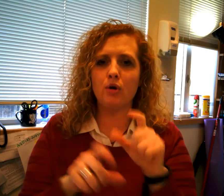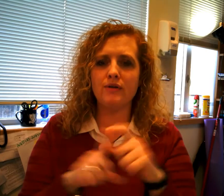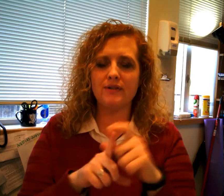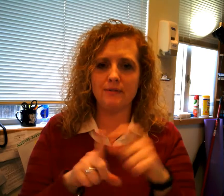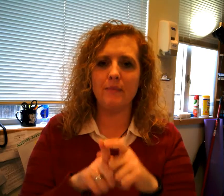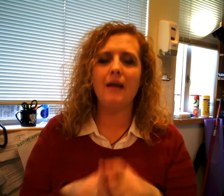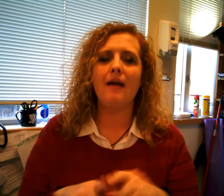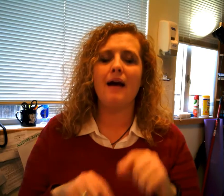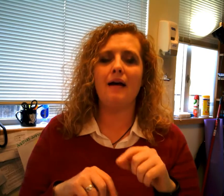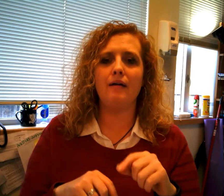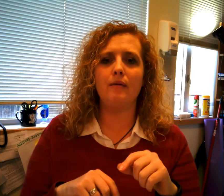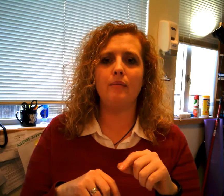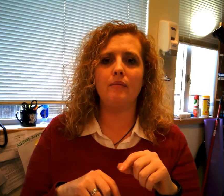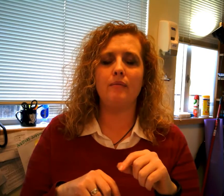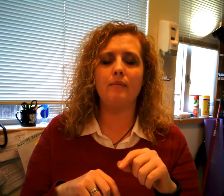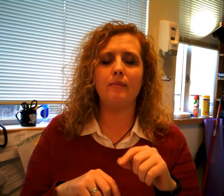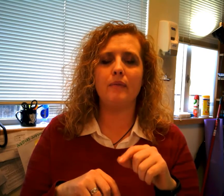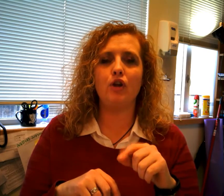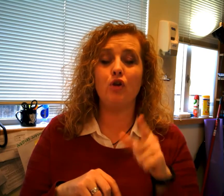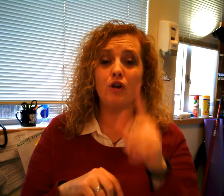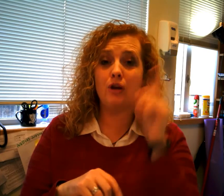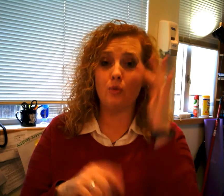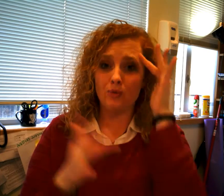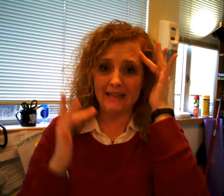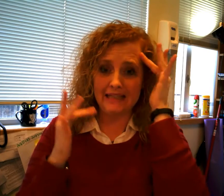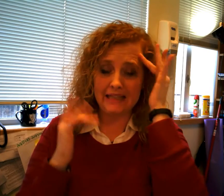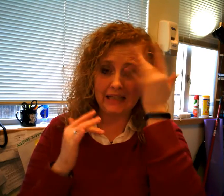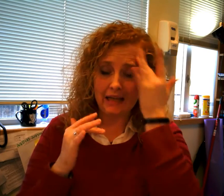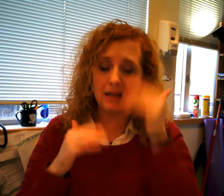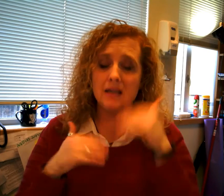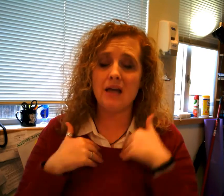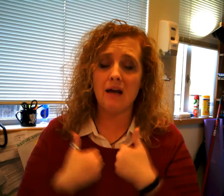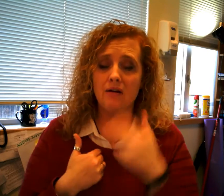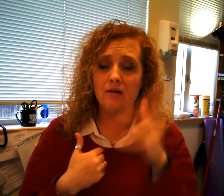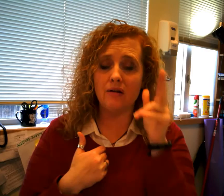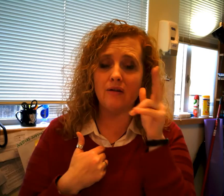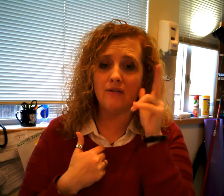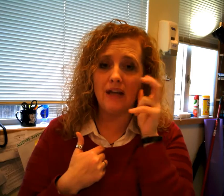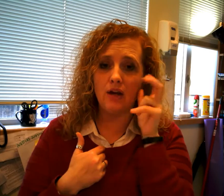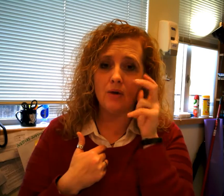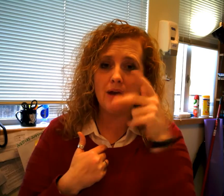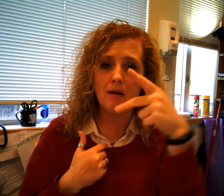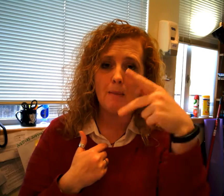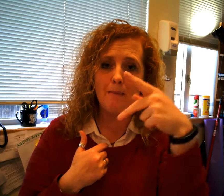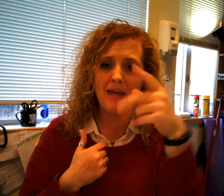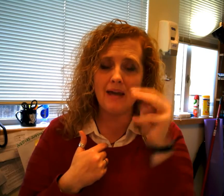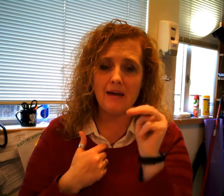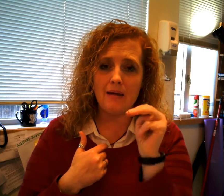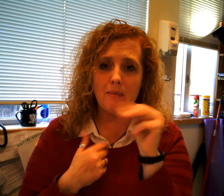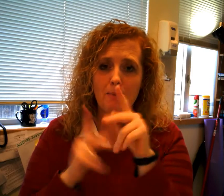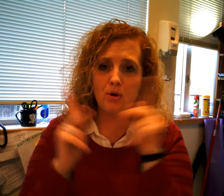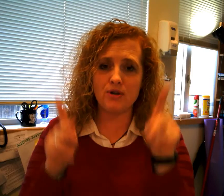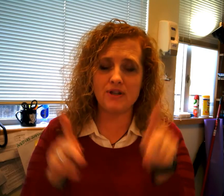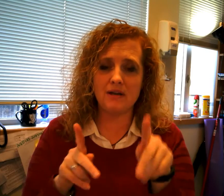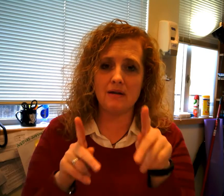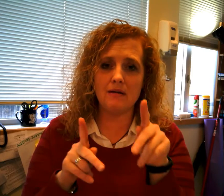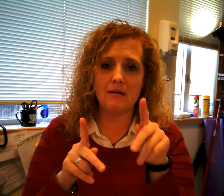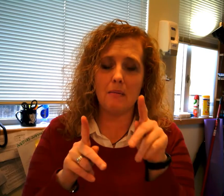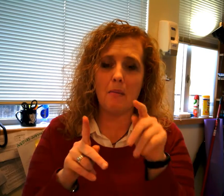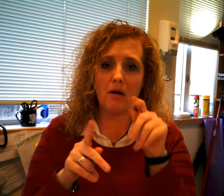words. You're going to get really sick and tired of hearing PM, person